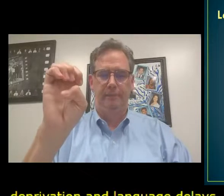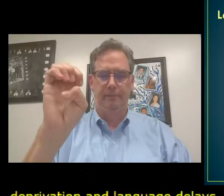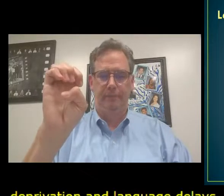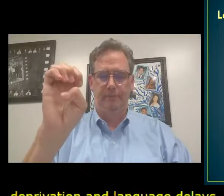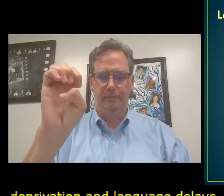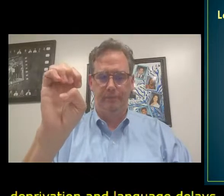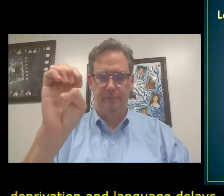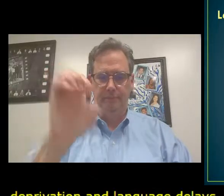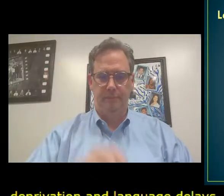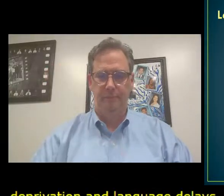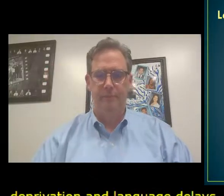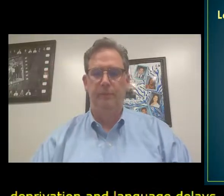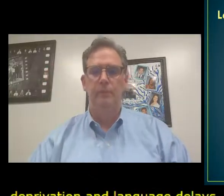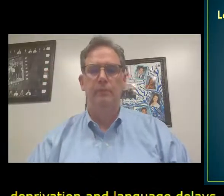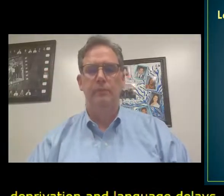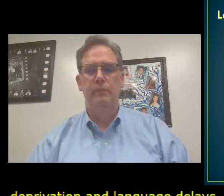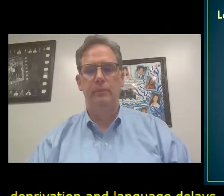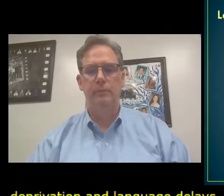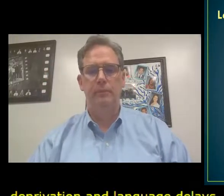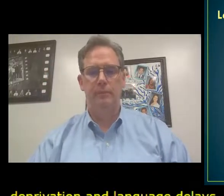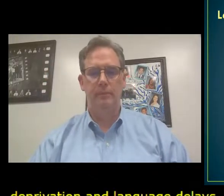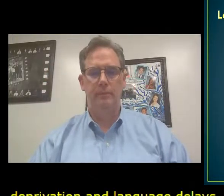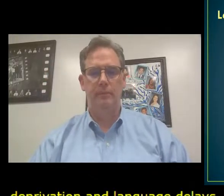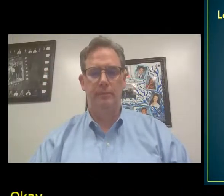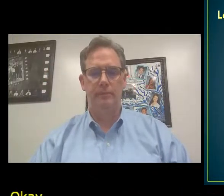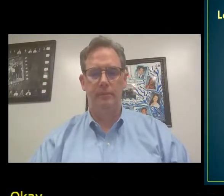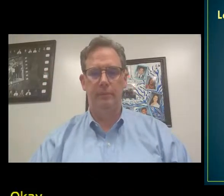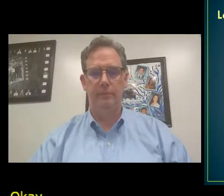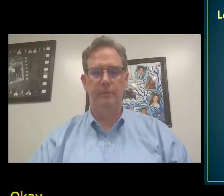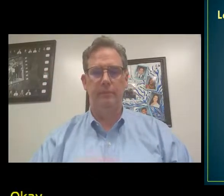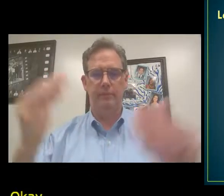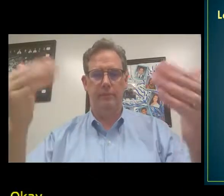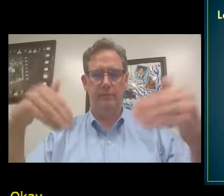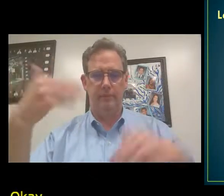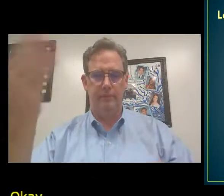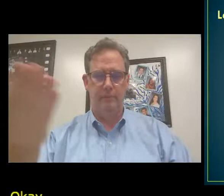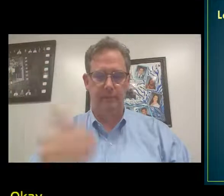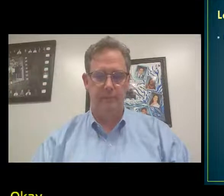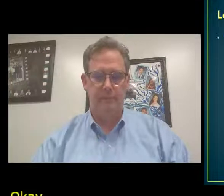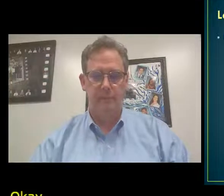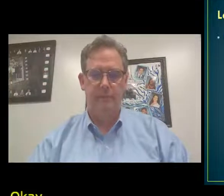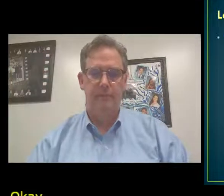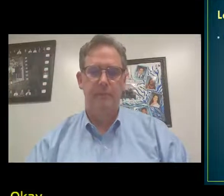So what is least restrictive environment, or LRE?